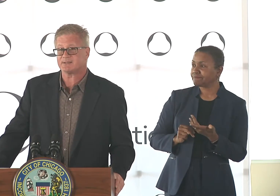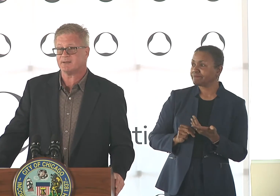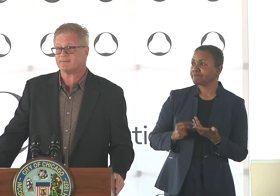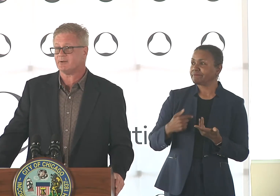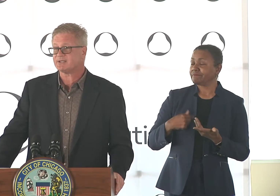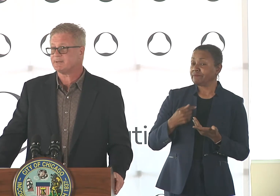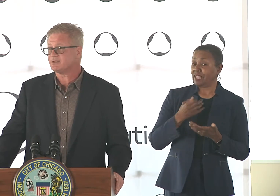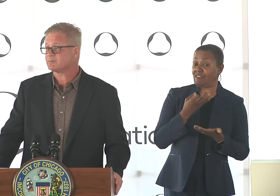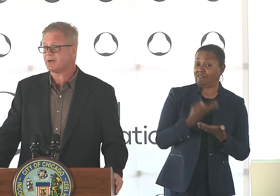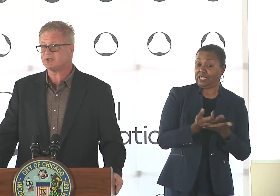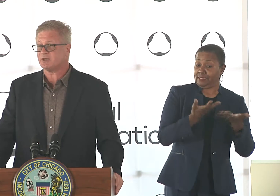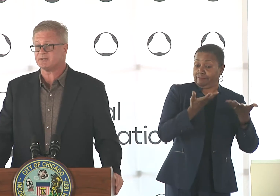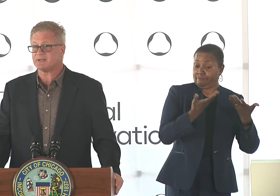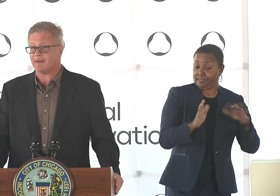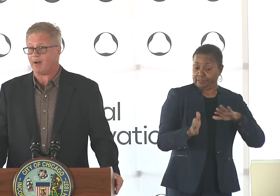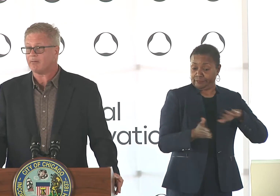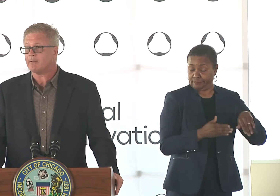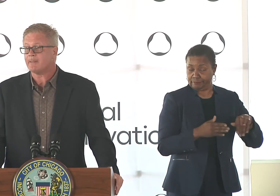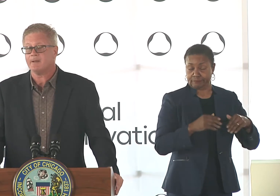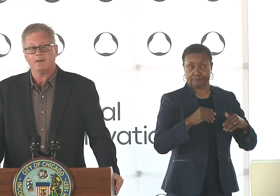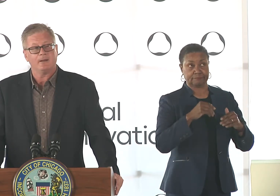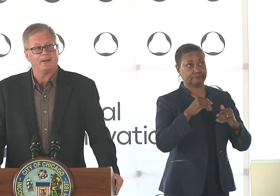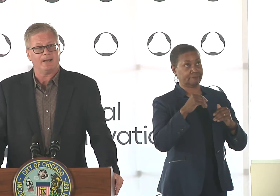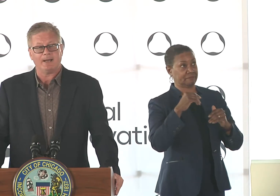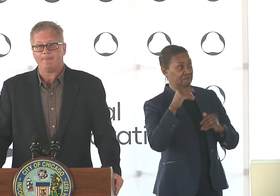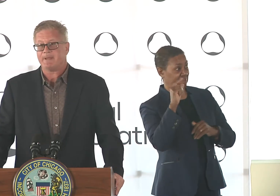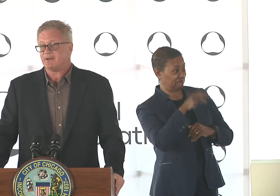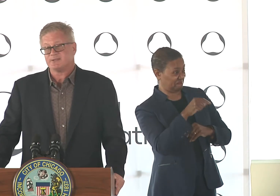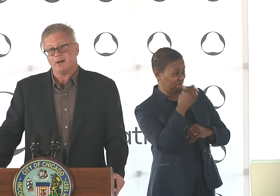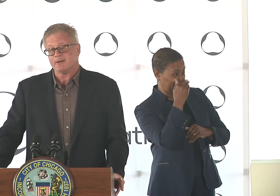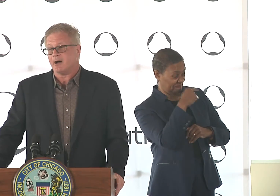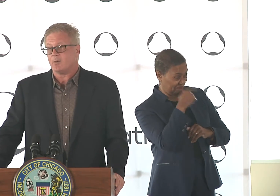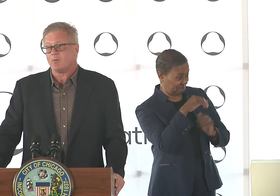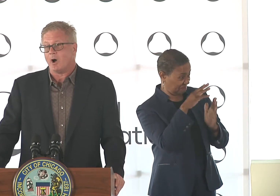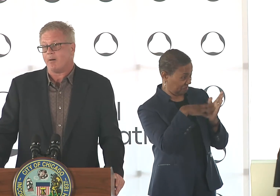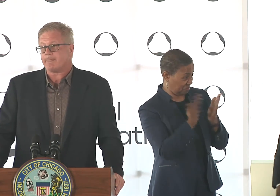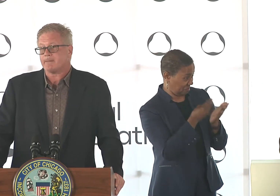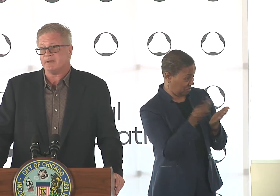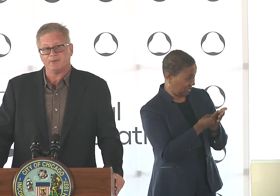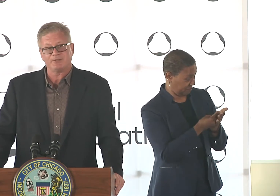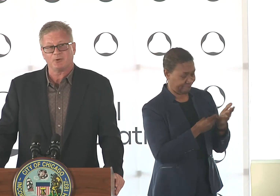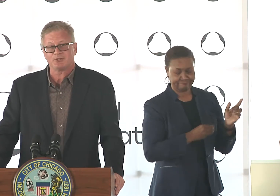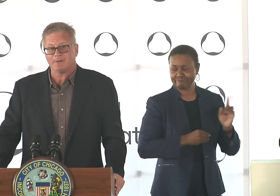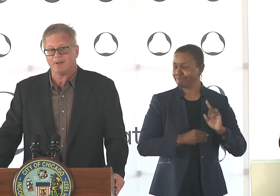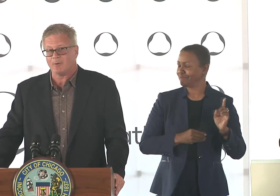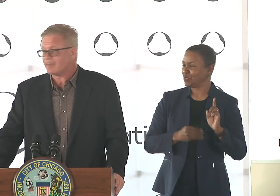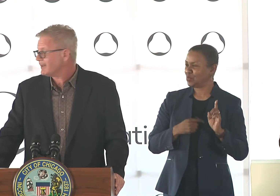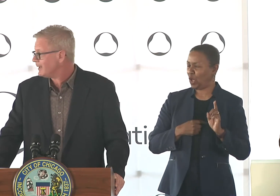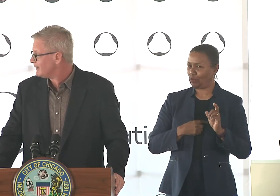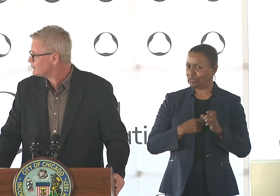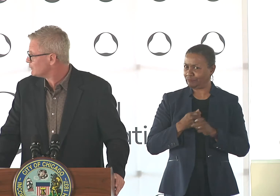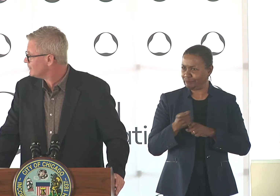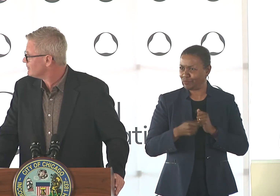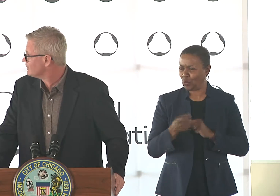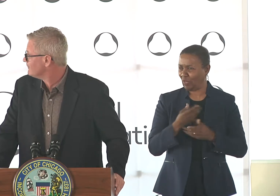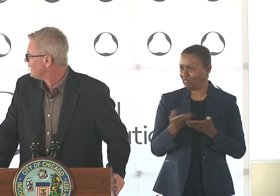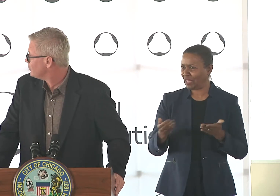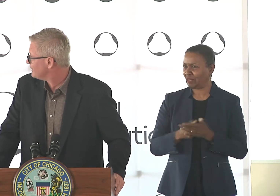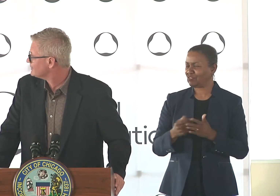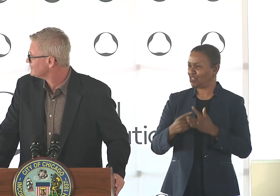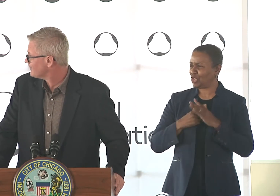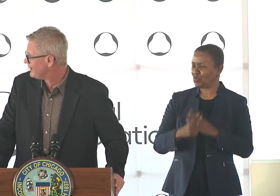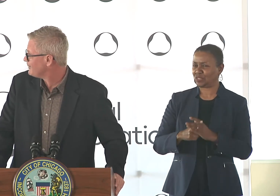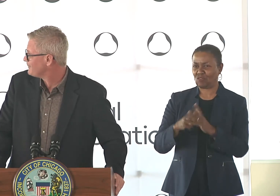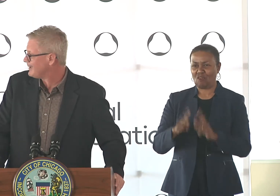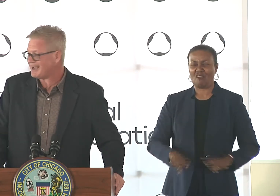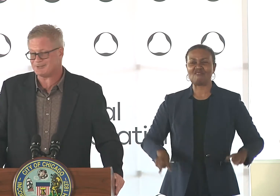finance. If you ask me to do spreadsheets, I'm out. He goes, no, we won't. he only tortured me on one thing, and that was for the original